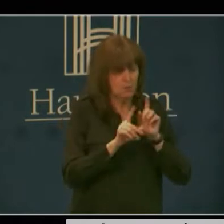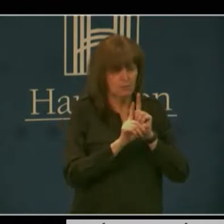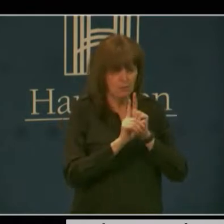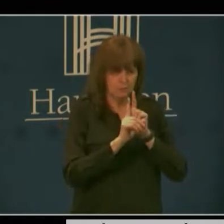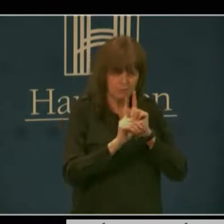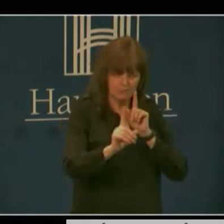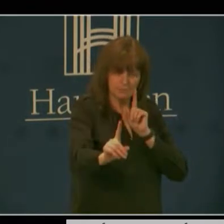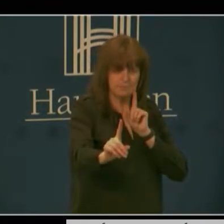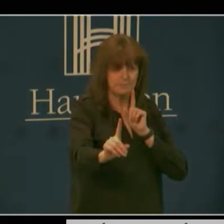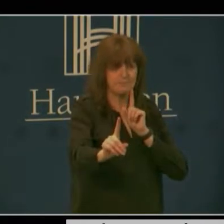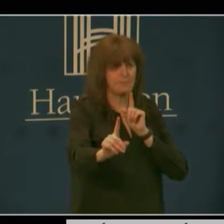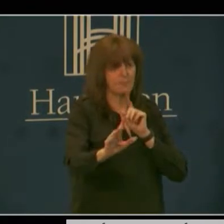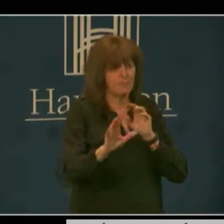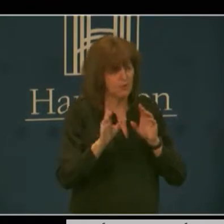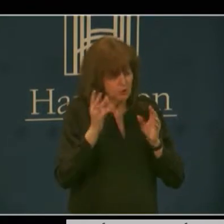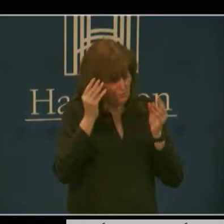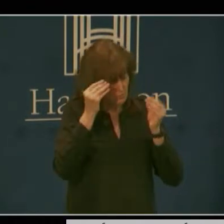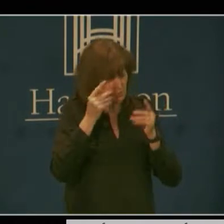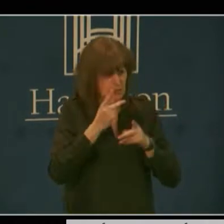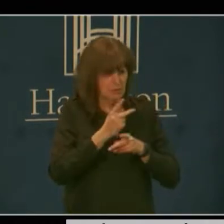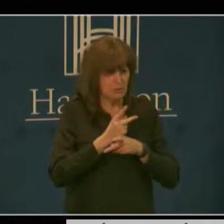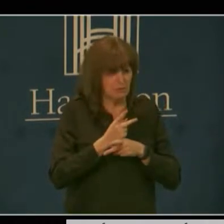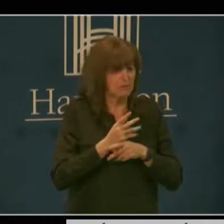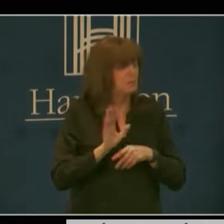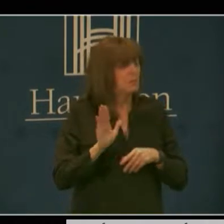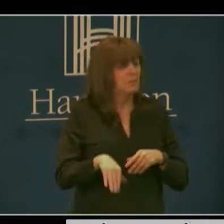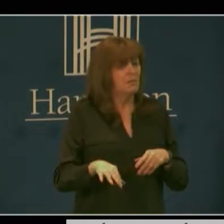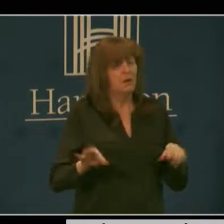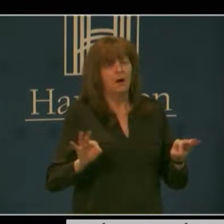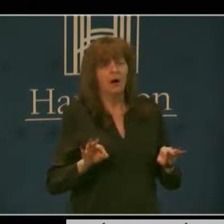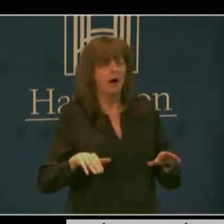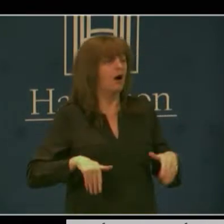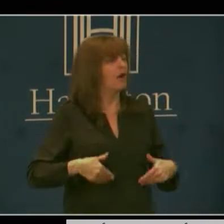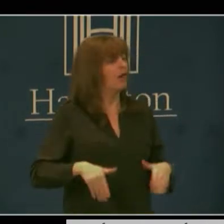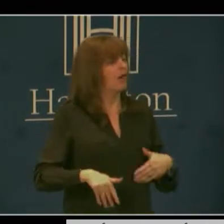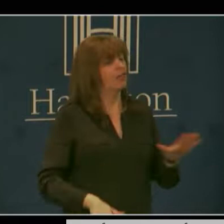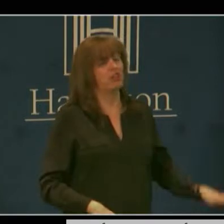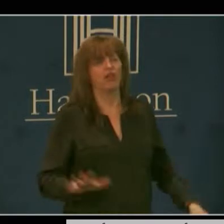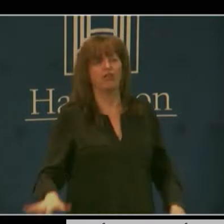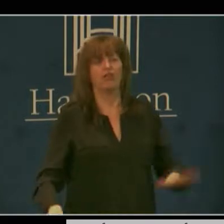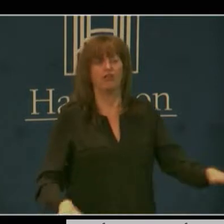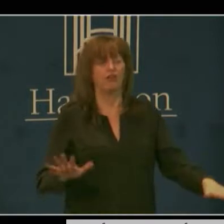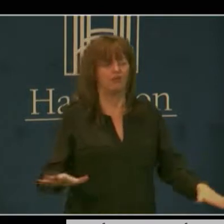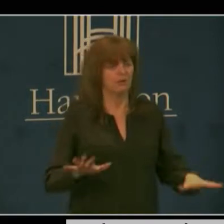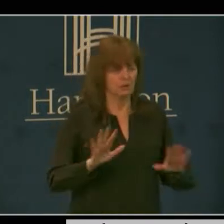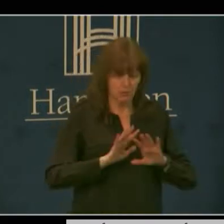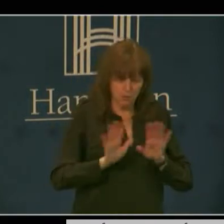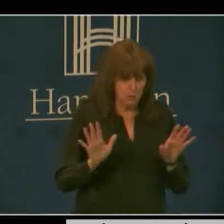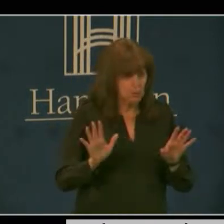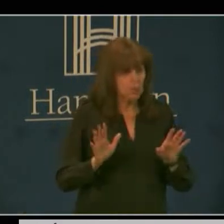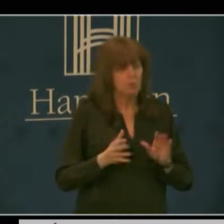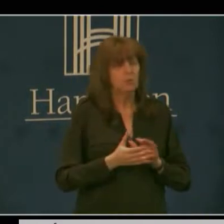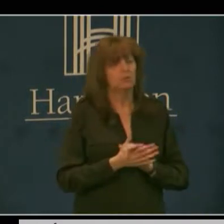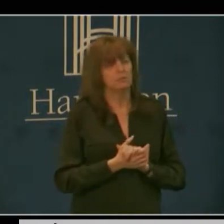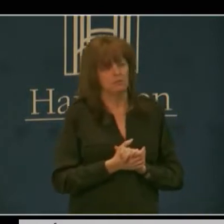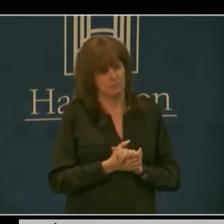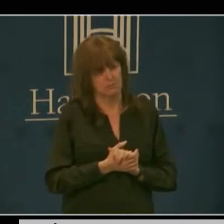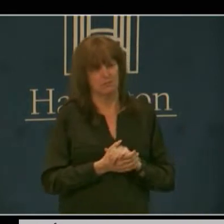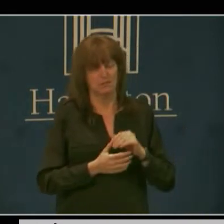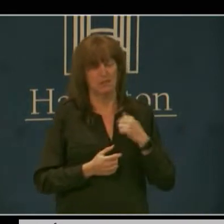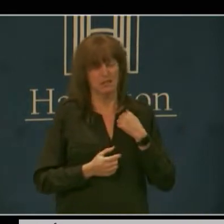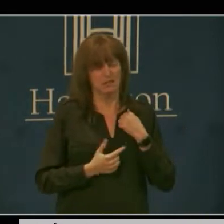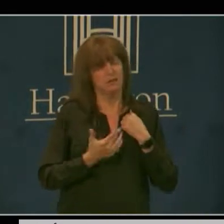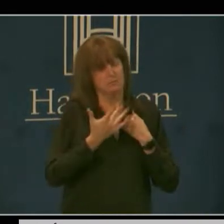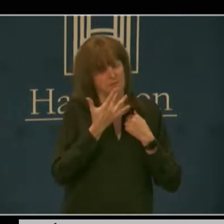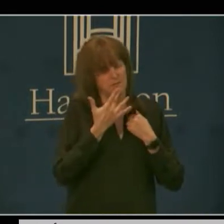thoughtful about what you're doing. Ideally, the vast majority of time for self-isolation would be spent in your own home where you can control